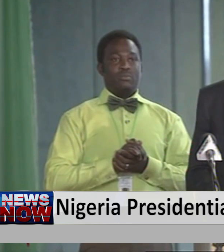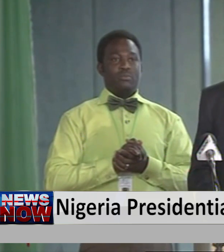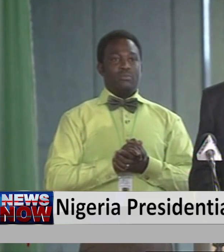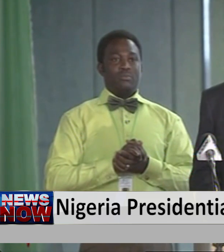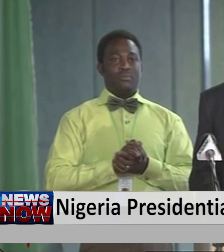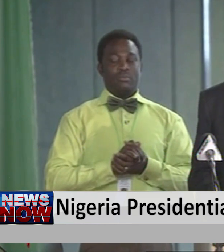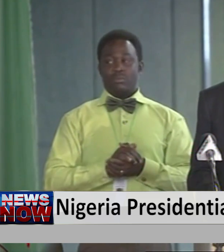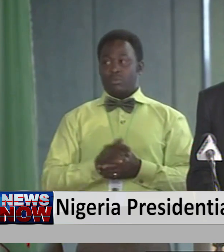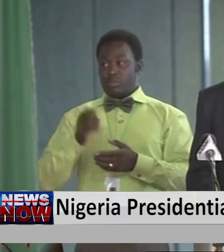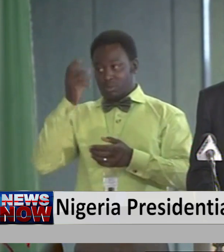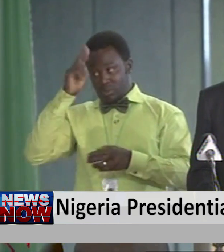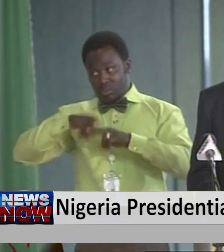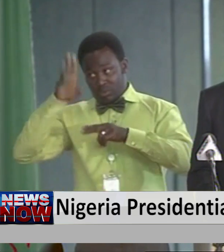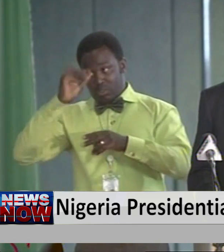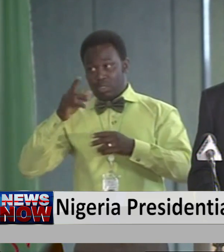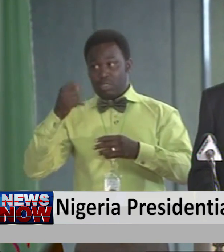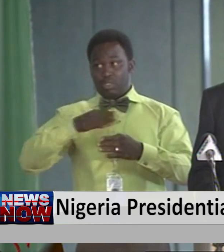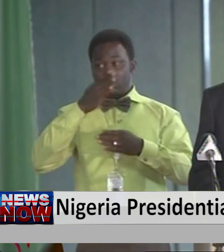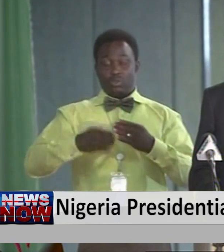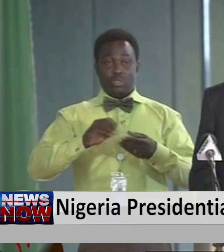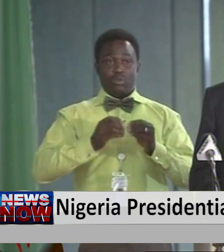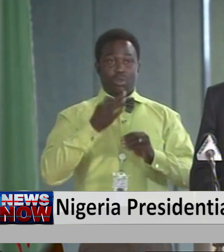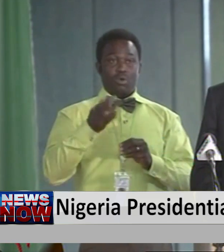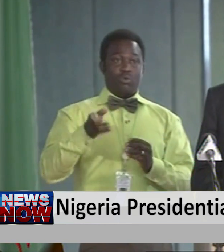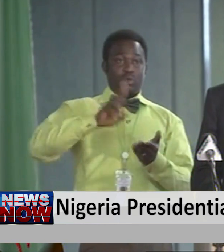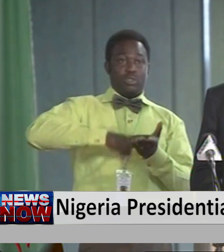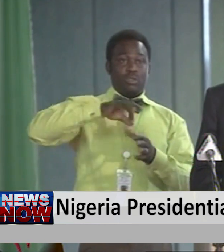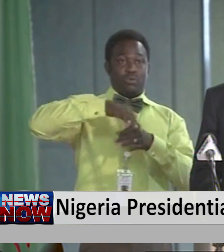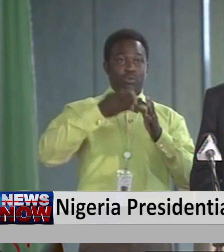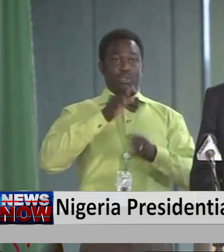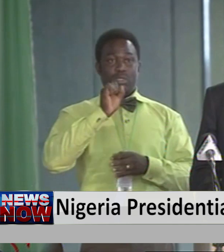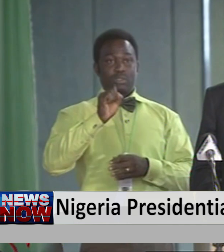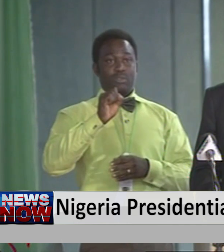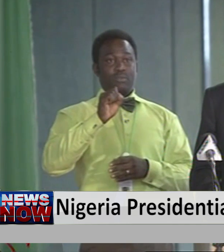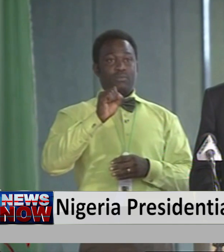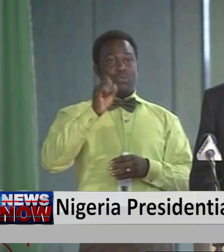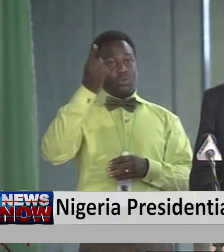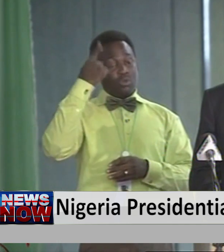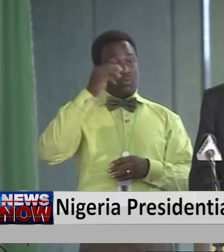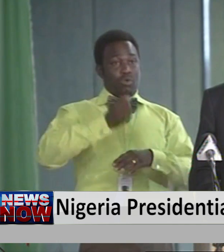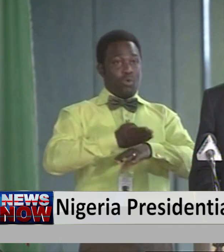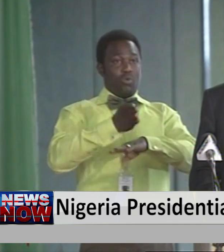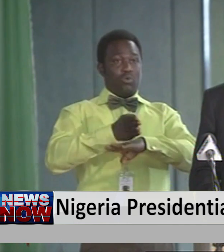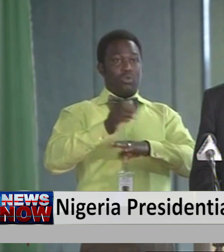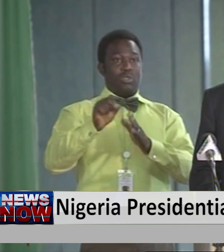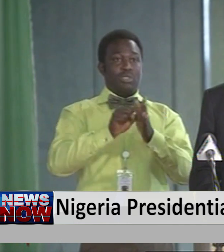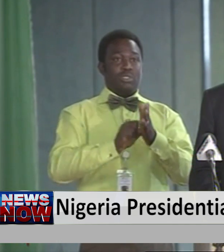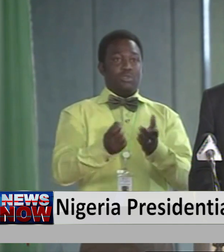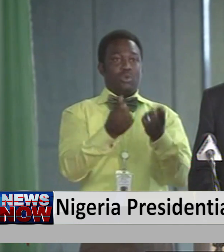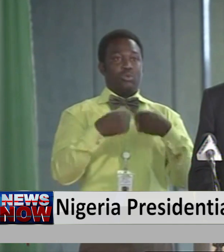Mr. Chairman, sir, the total number of registered voters for Ogun State come to